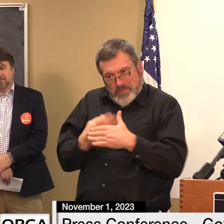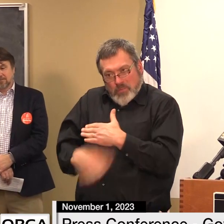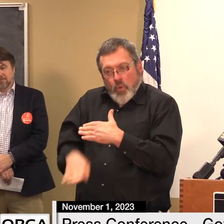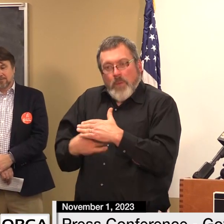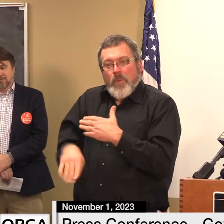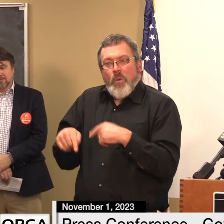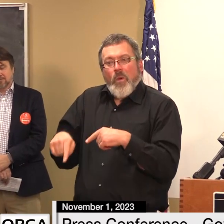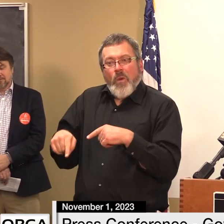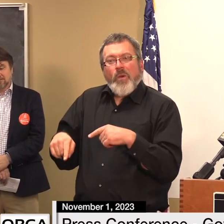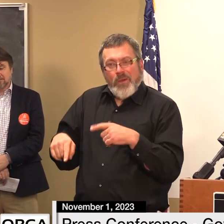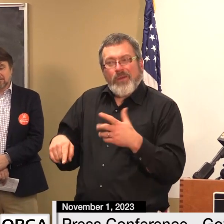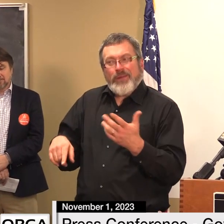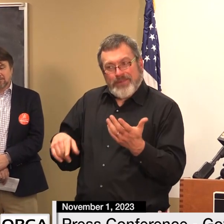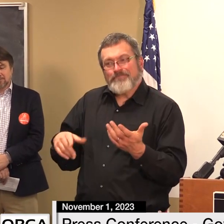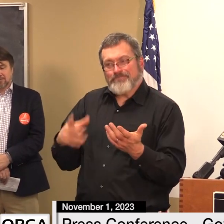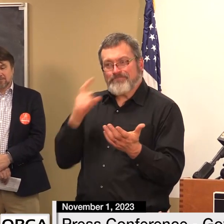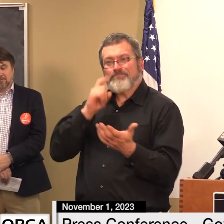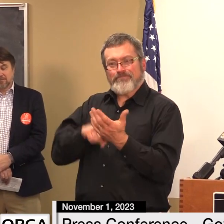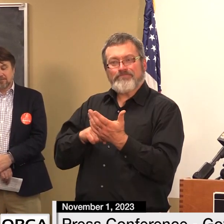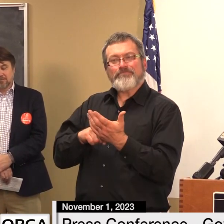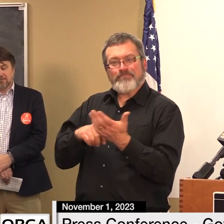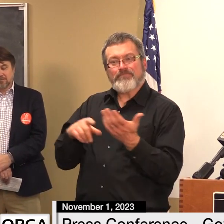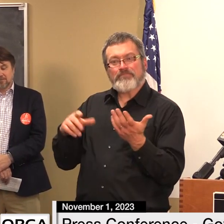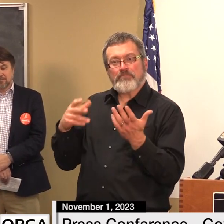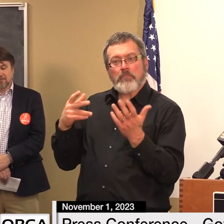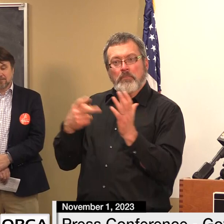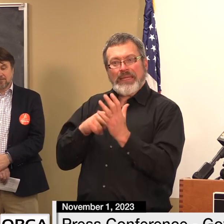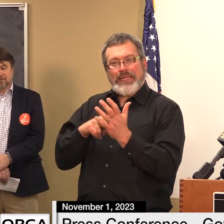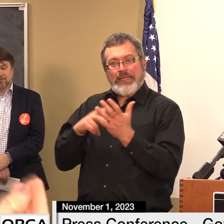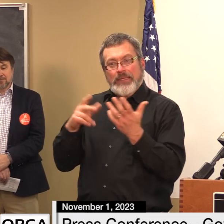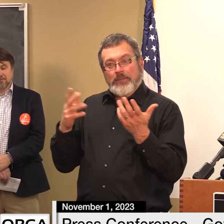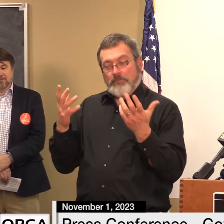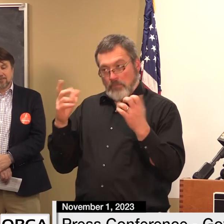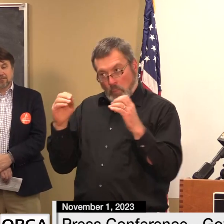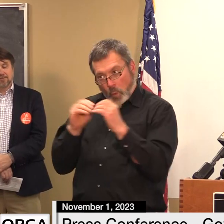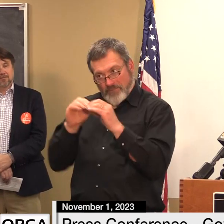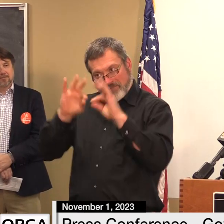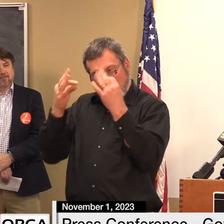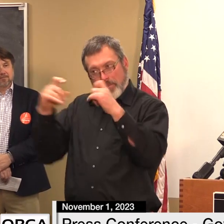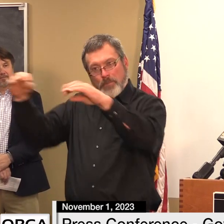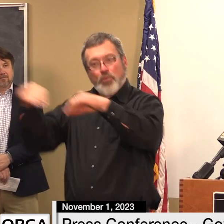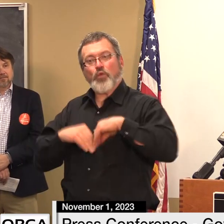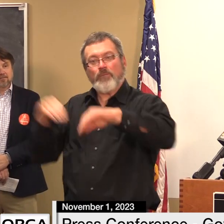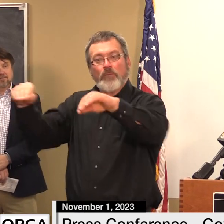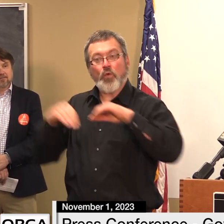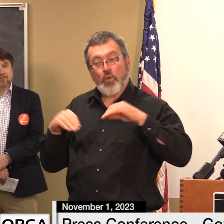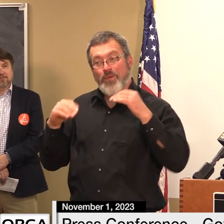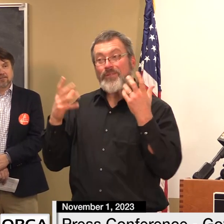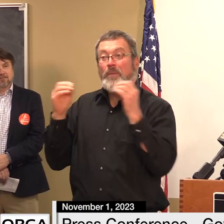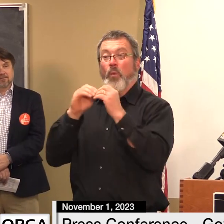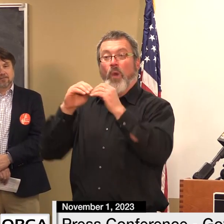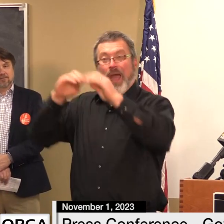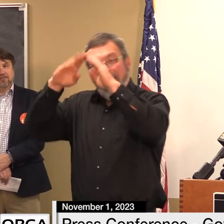means we need more families moving in, which means we need more housing as a result.